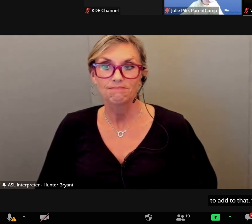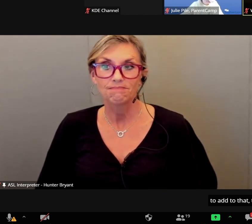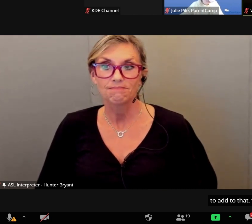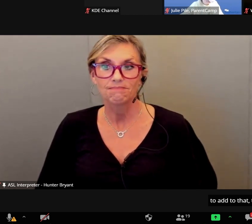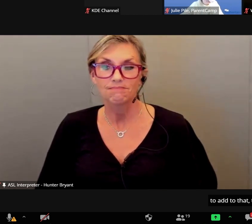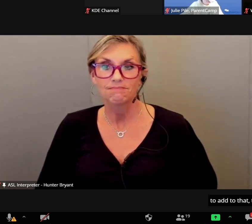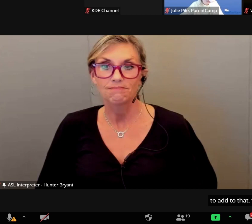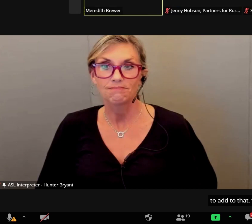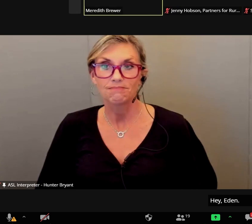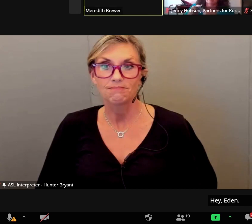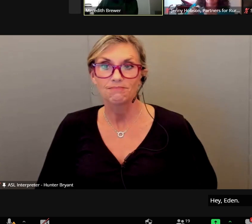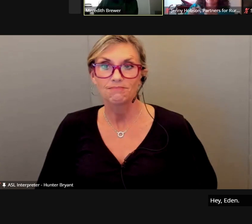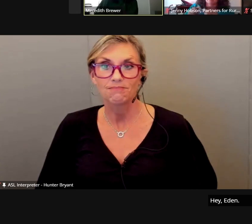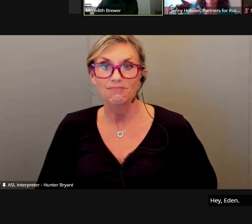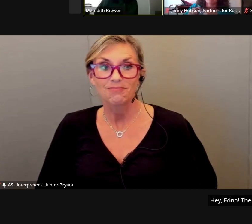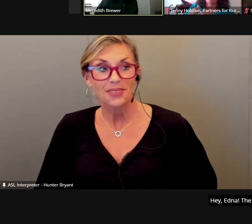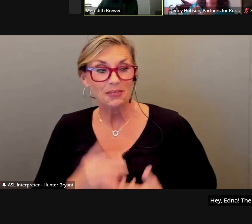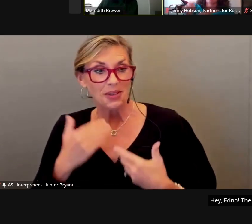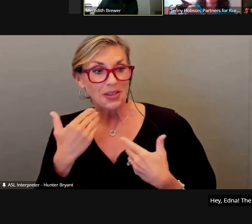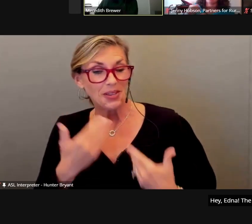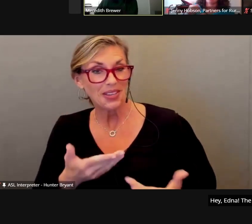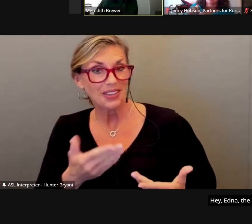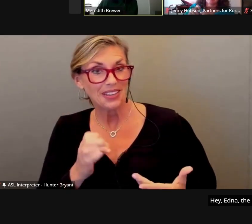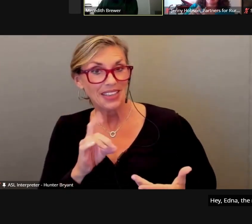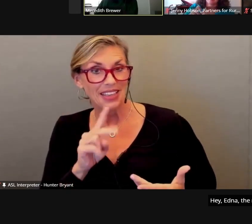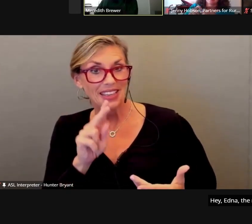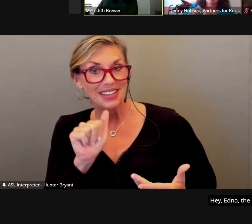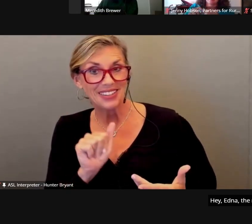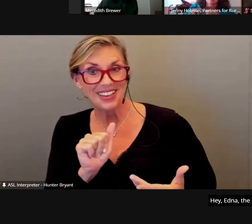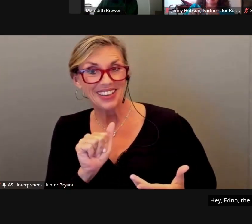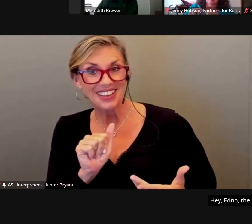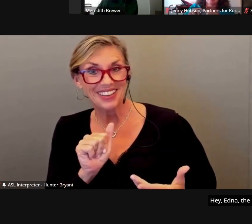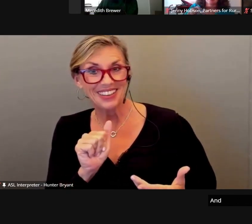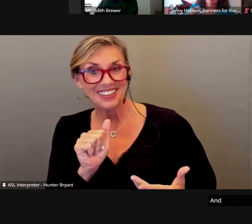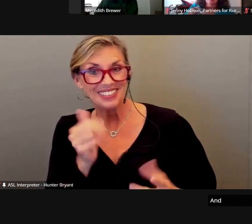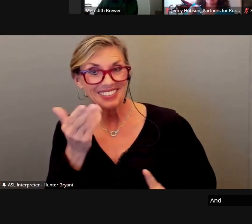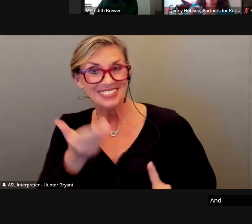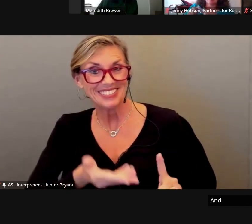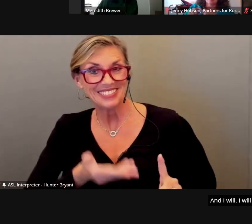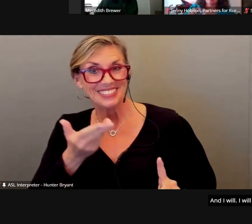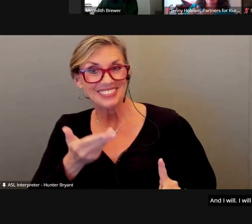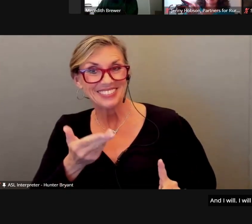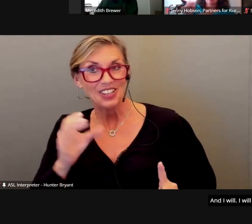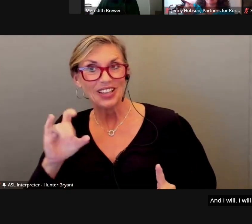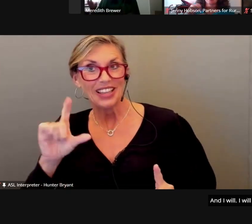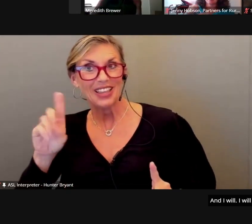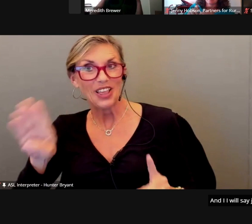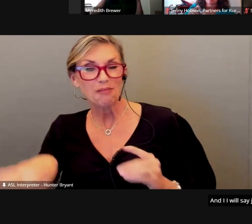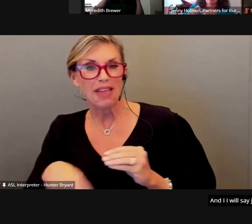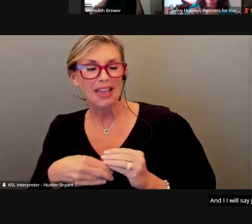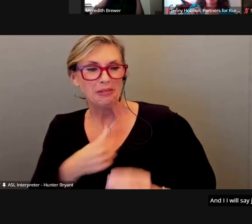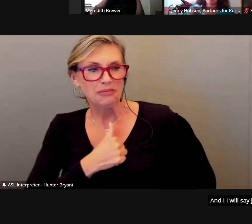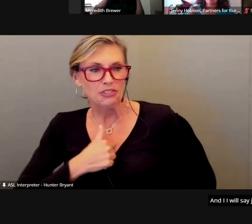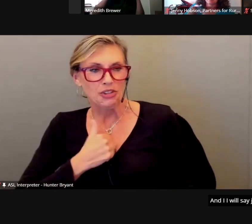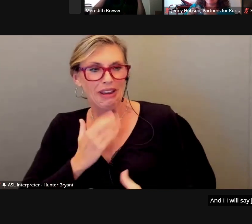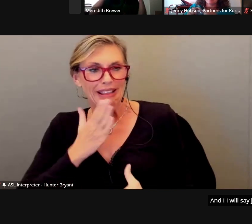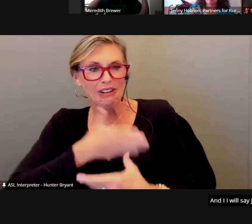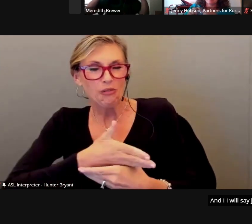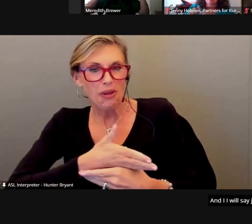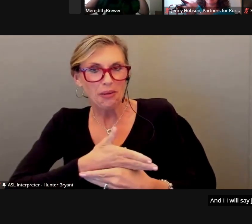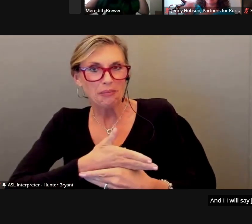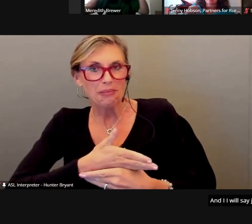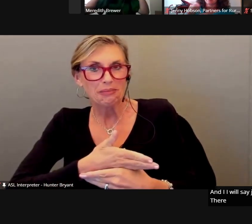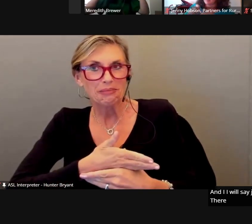Hey, Edna, the moment has arrived. And I will say just briefly, I'm sorry to interrupt there.